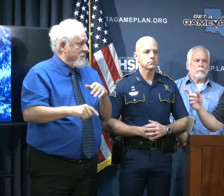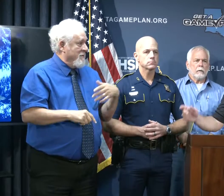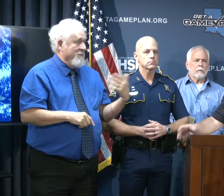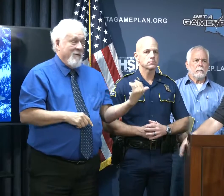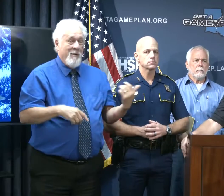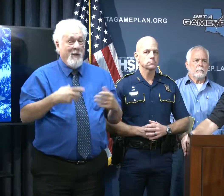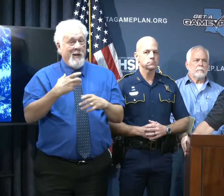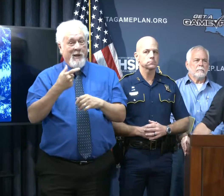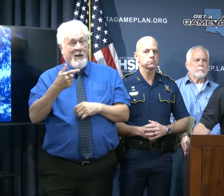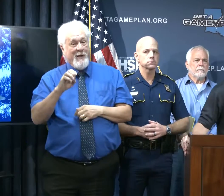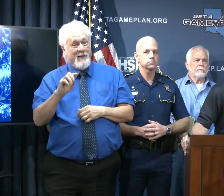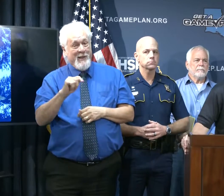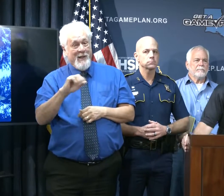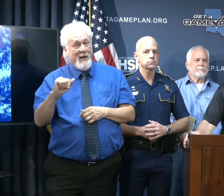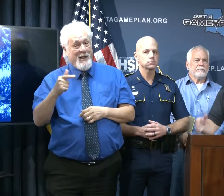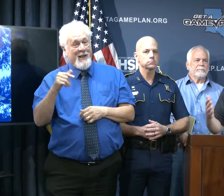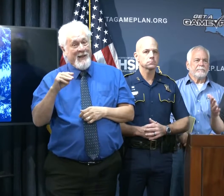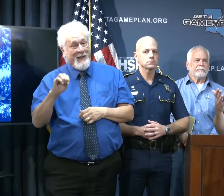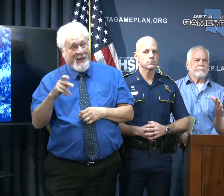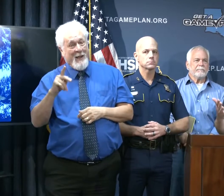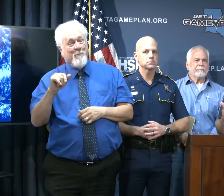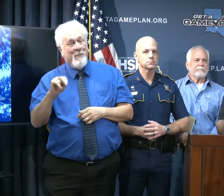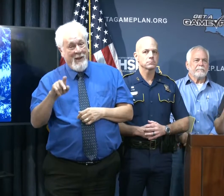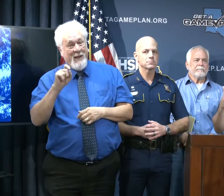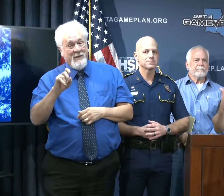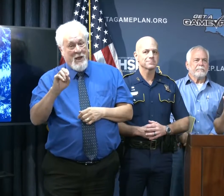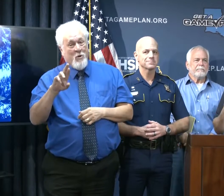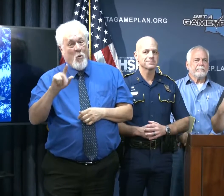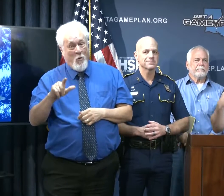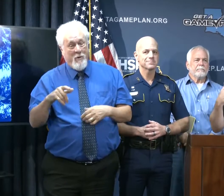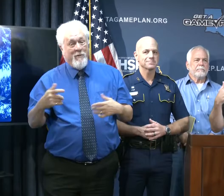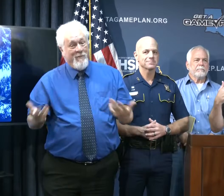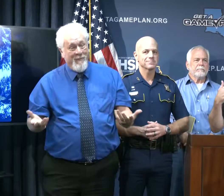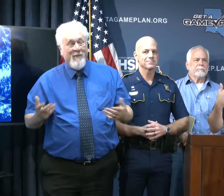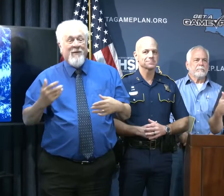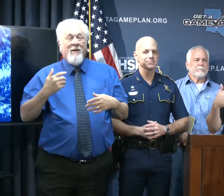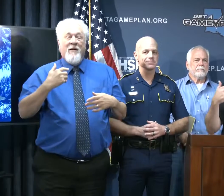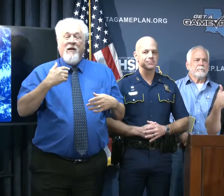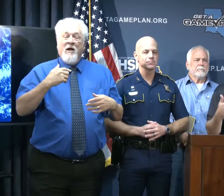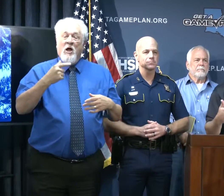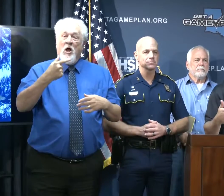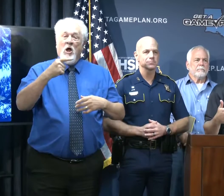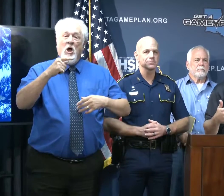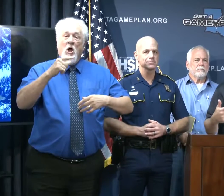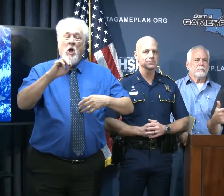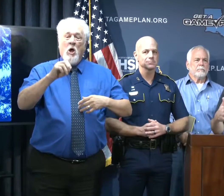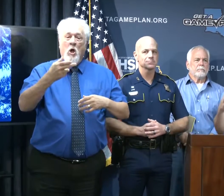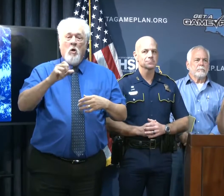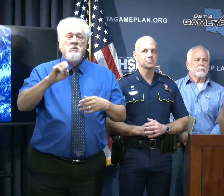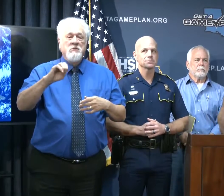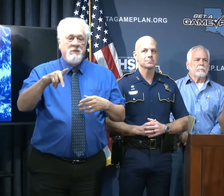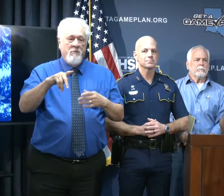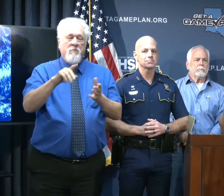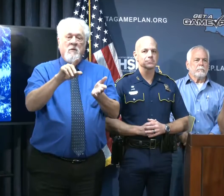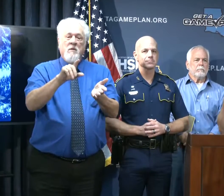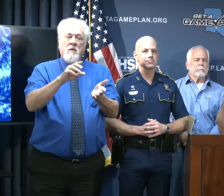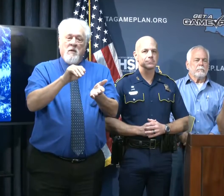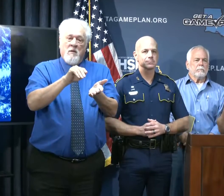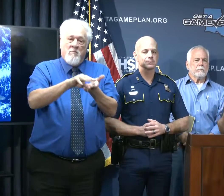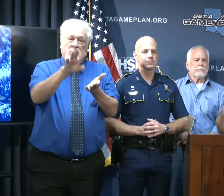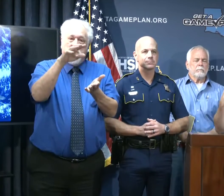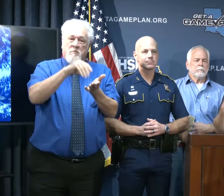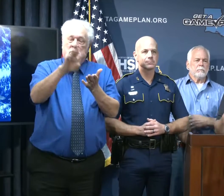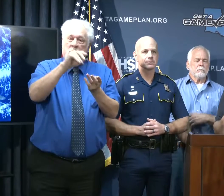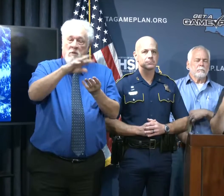Get a gameplan.org. I mean, I think that, look, we will, GOHSEP is putting information out as